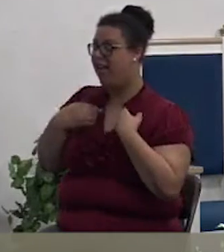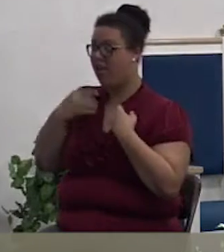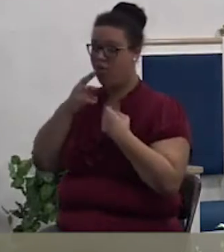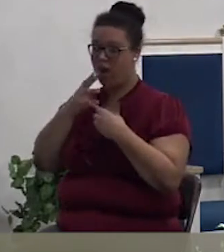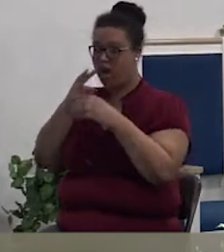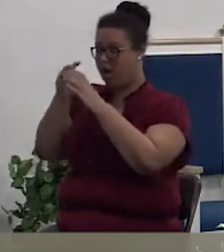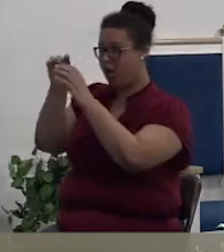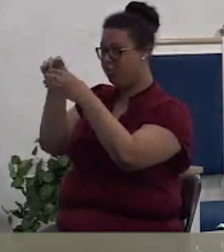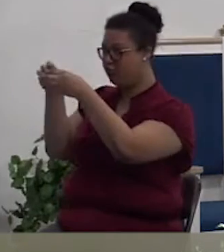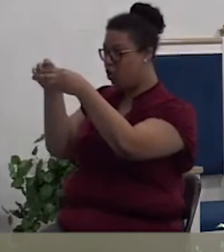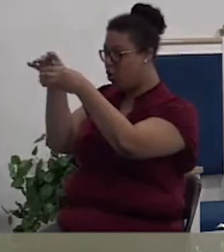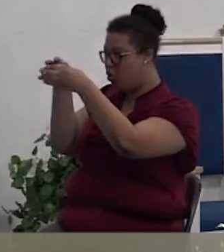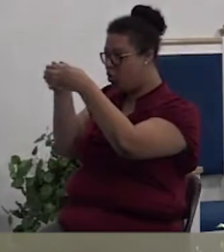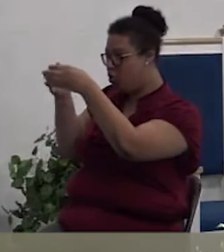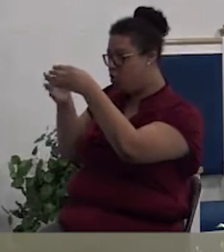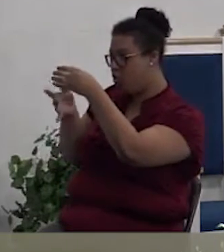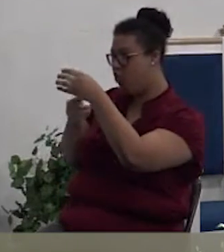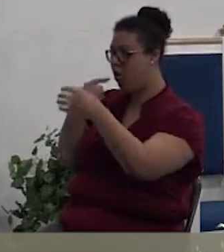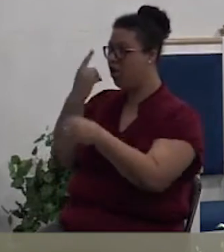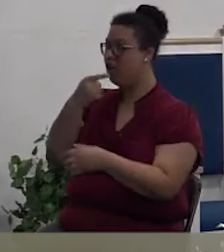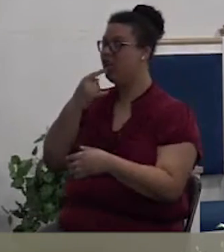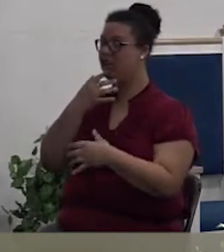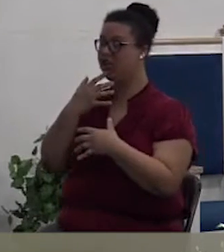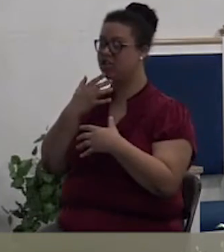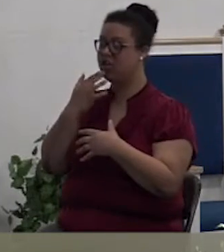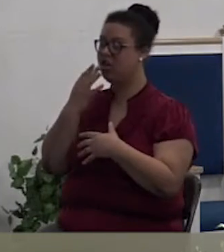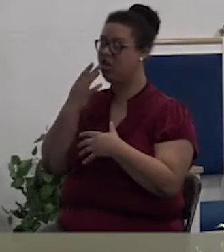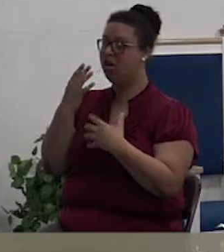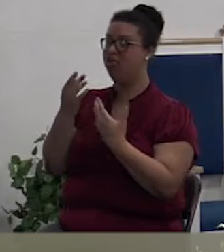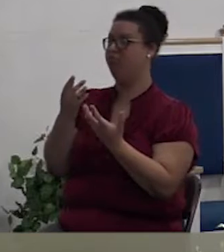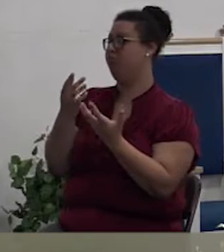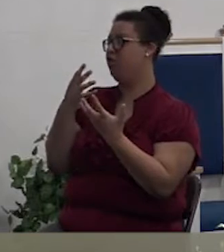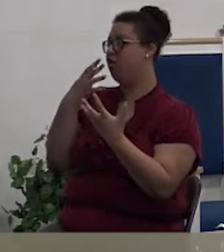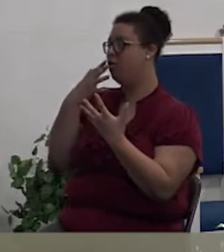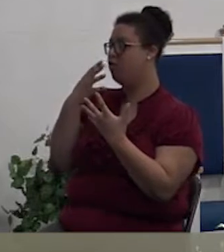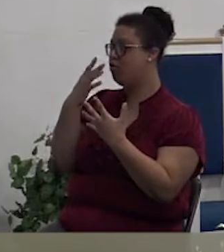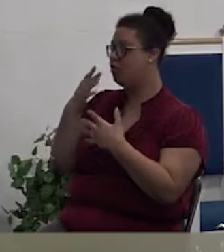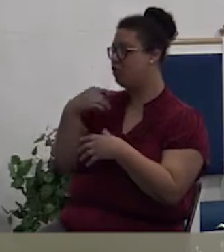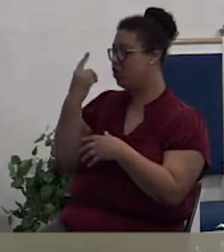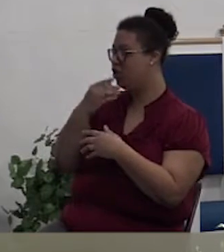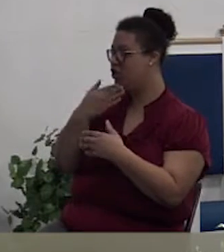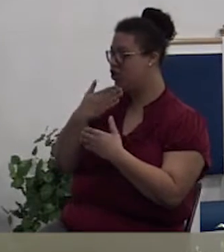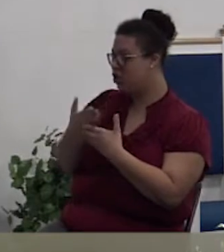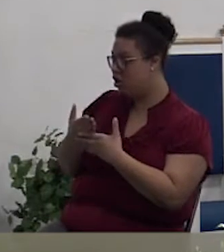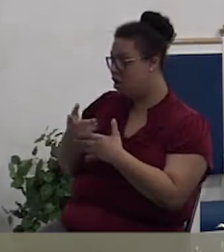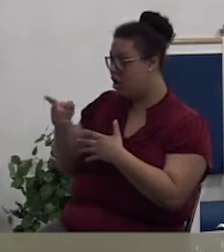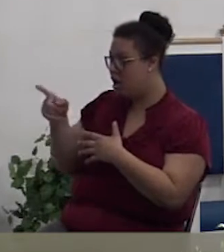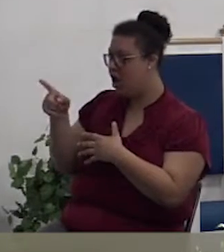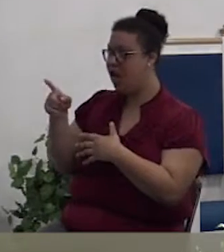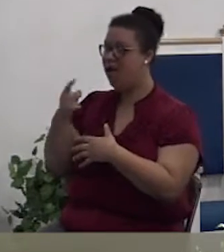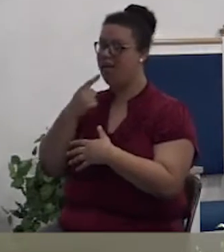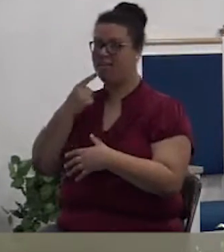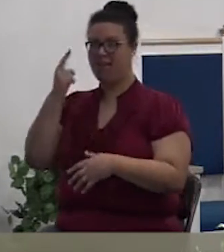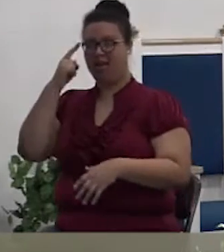and it looks cold and refreshing. And my flesh will say, you know, that's got to taste